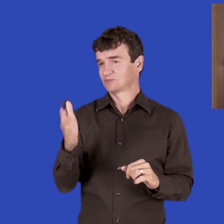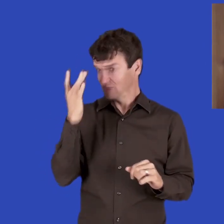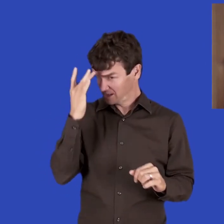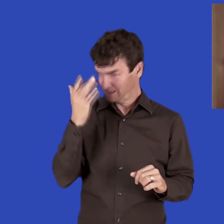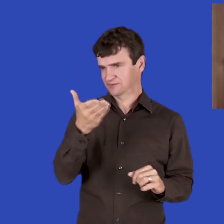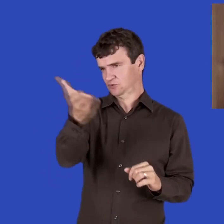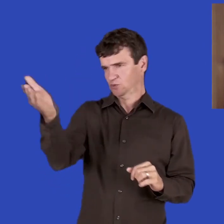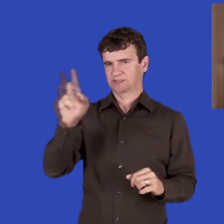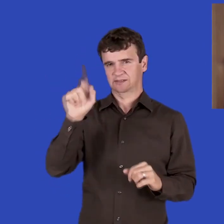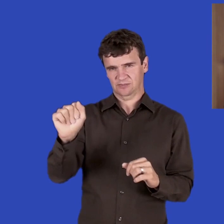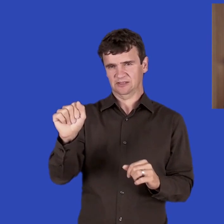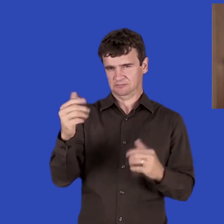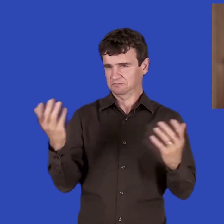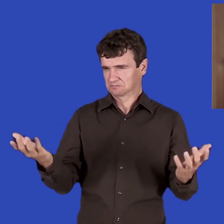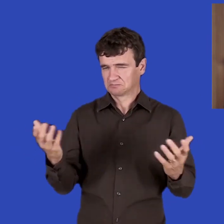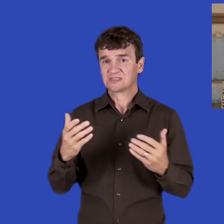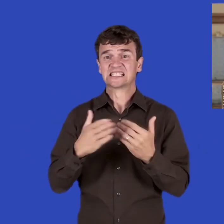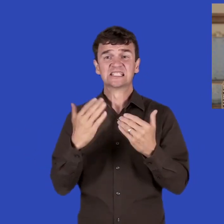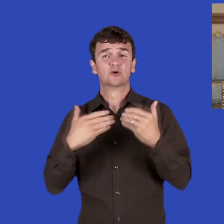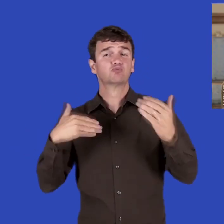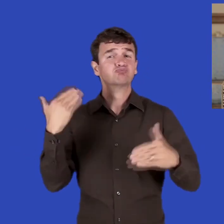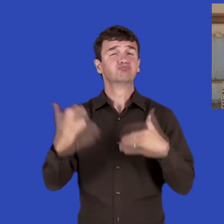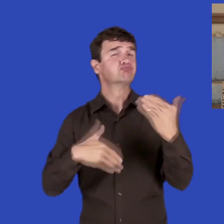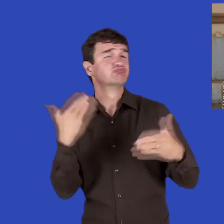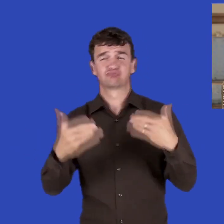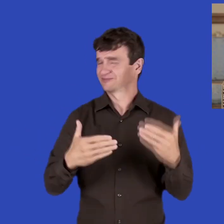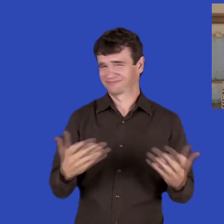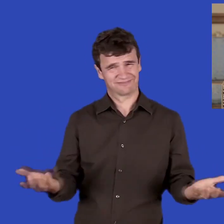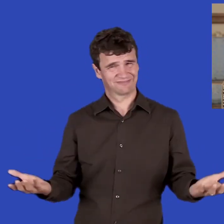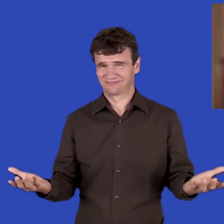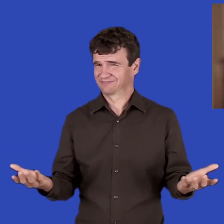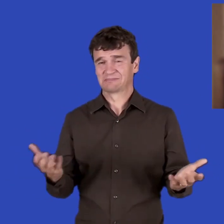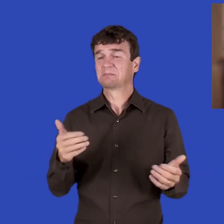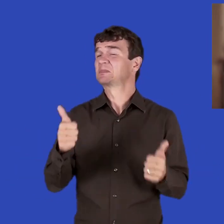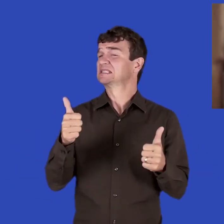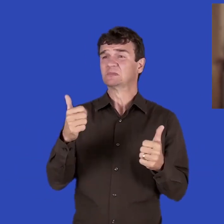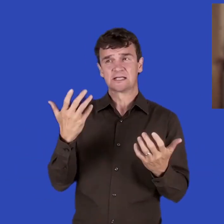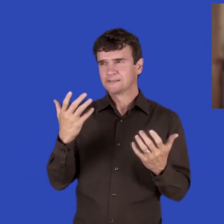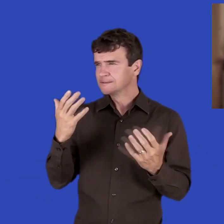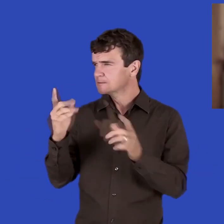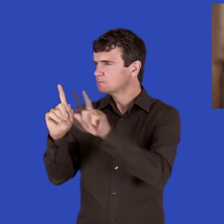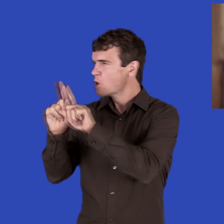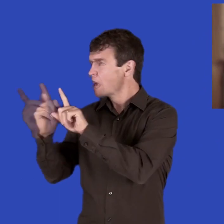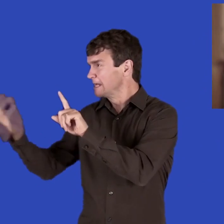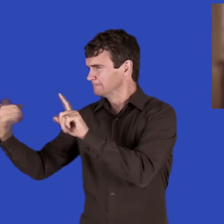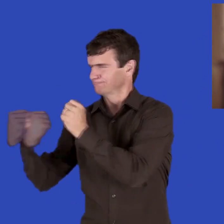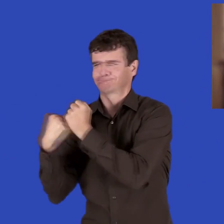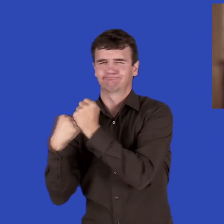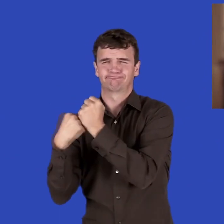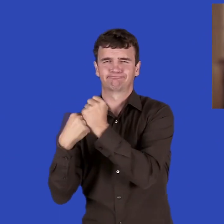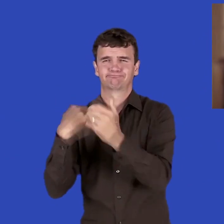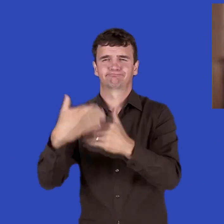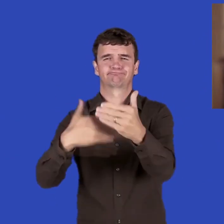one. Number two, you're going to have bad days. You're going to have bad days for real reasons. It's difficult